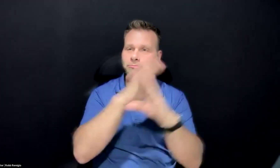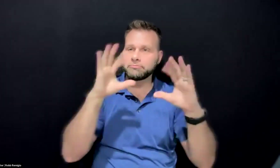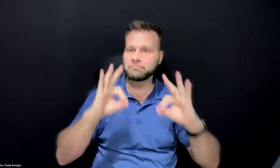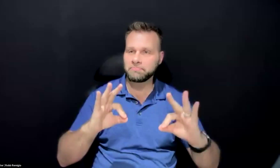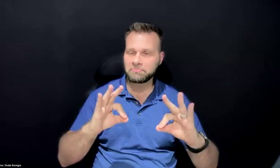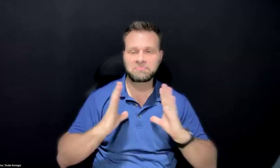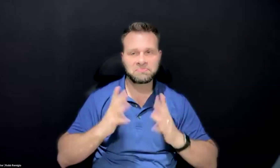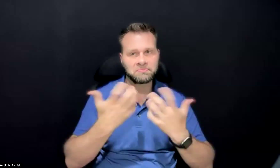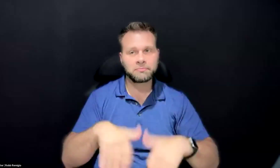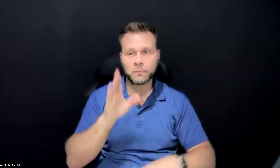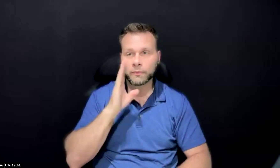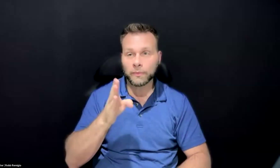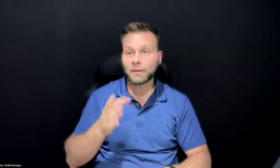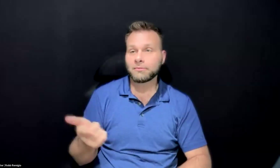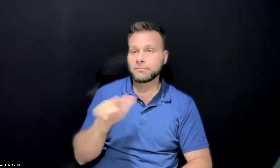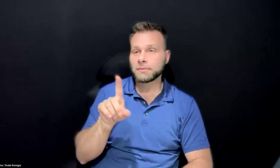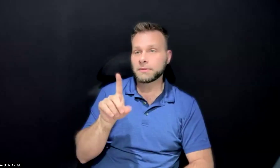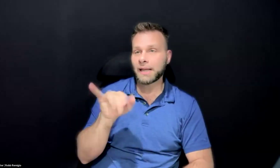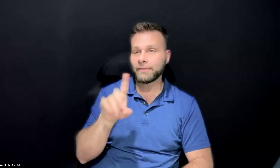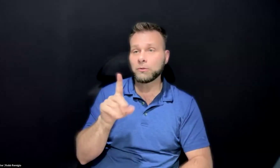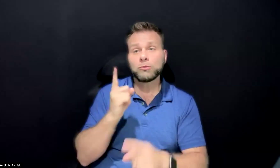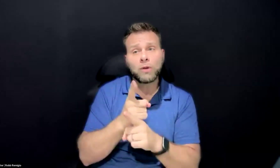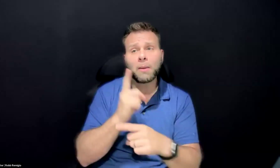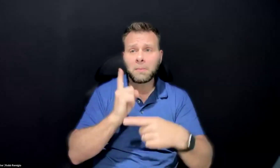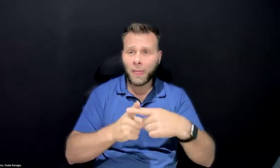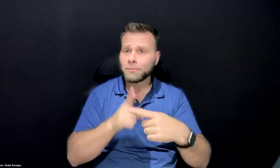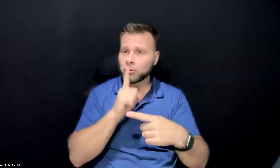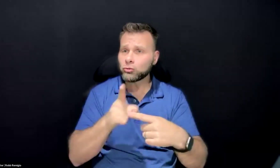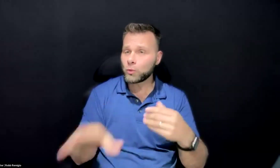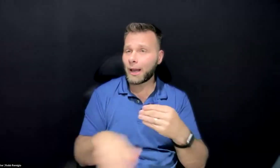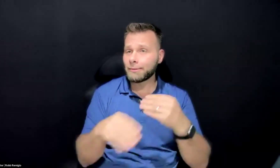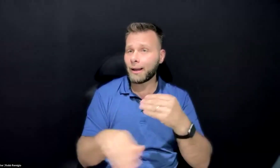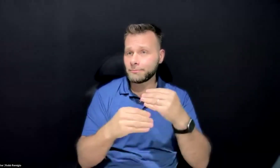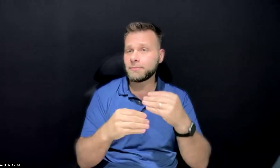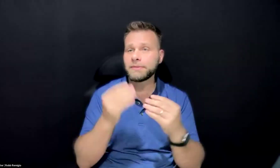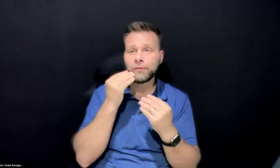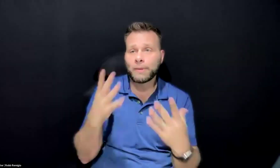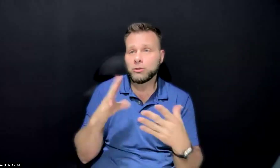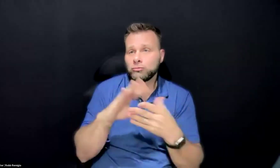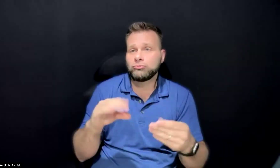some supplemental verbal information about what has been going on in that video. Mm-hmm.